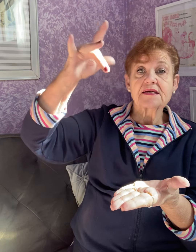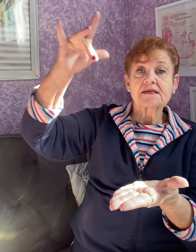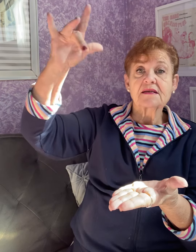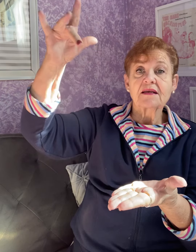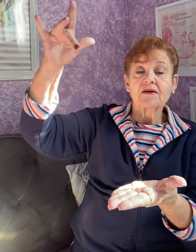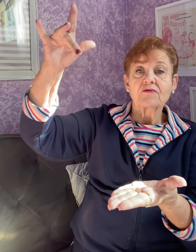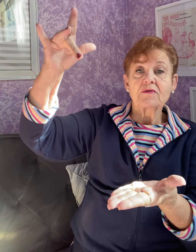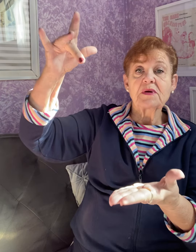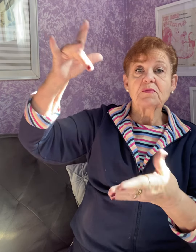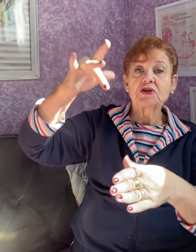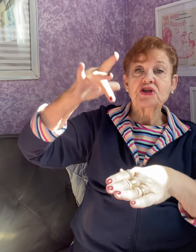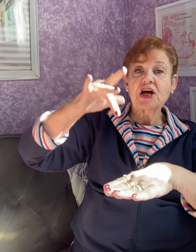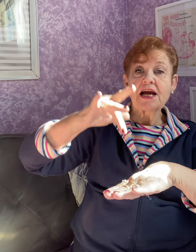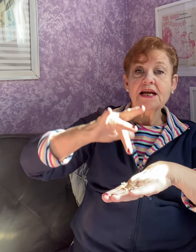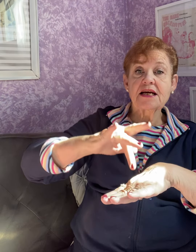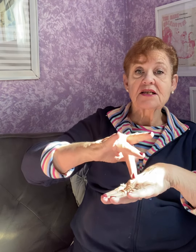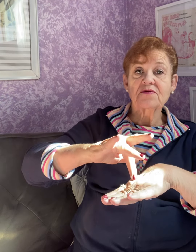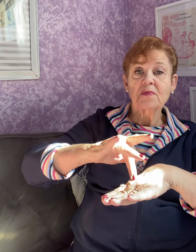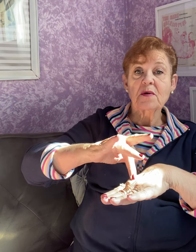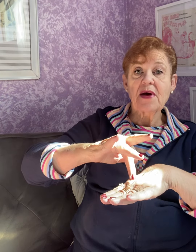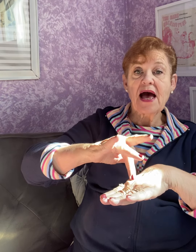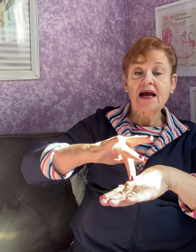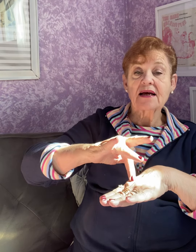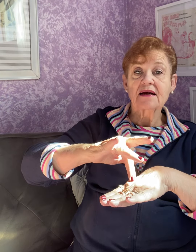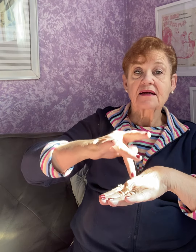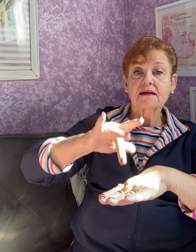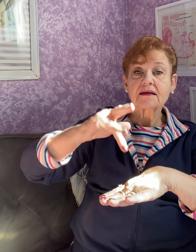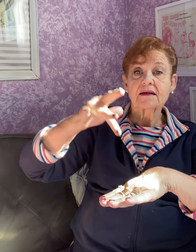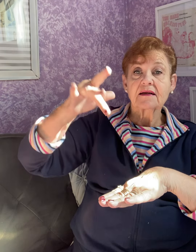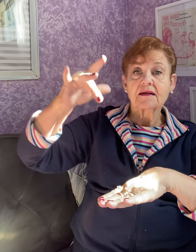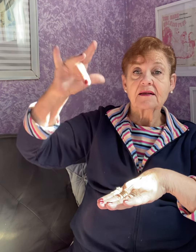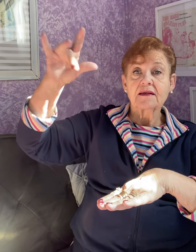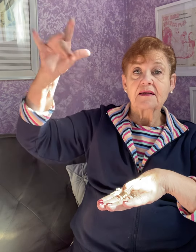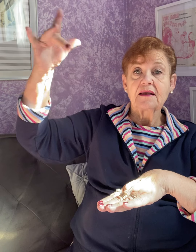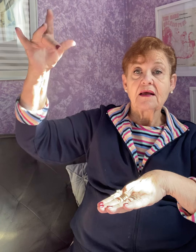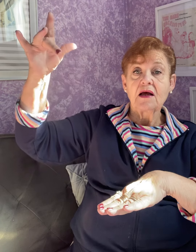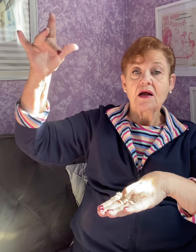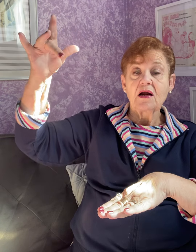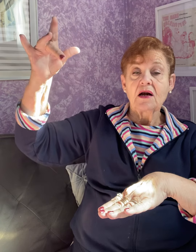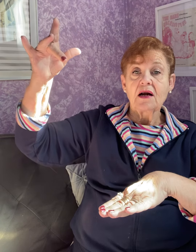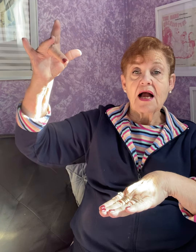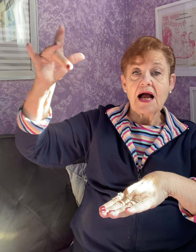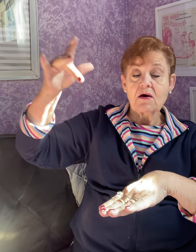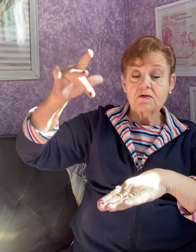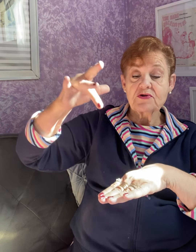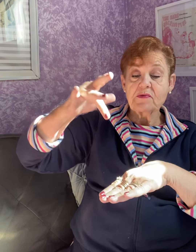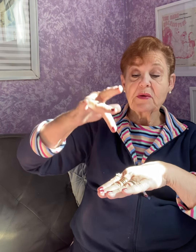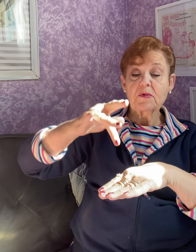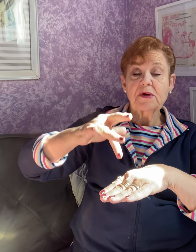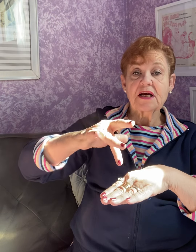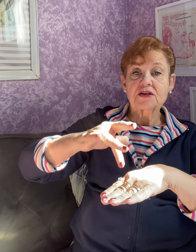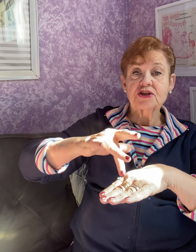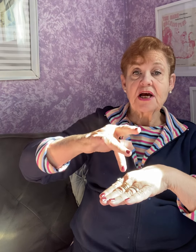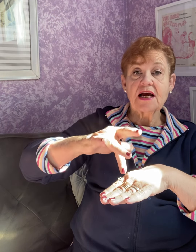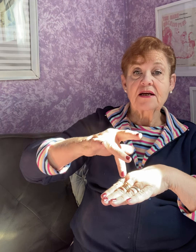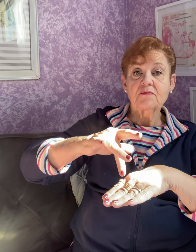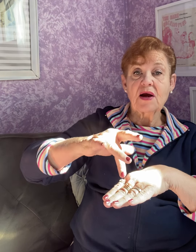Glorious. Remember, shining is from the back. I always remember because shine, my